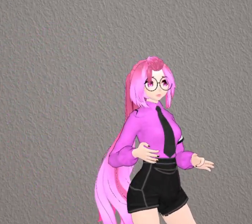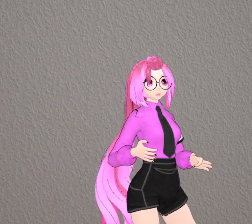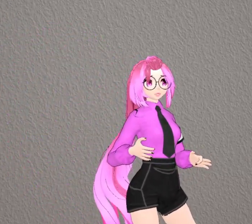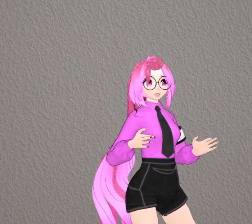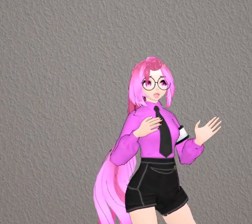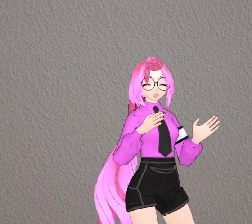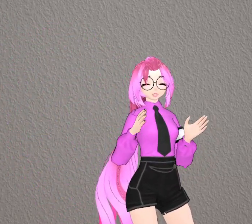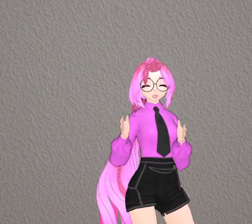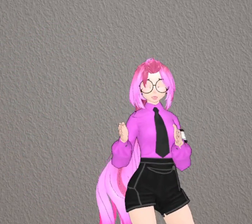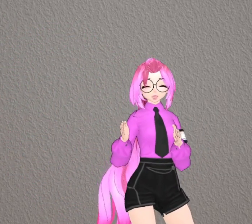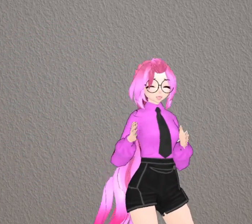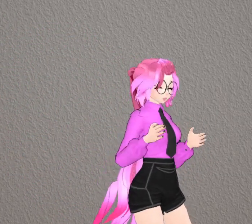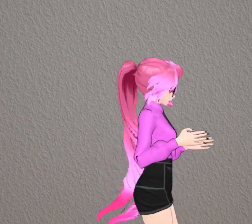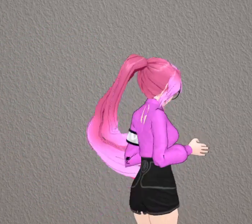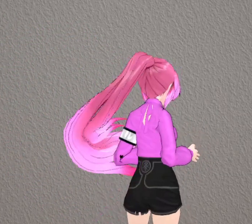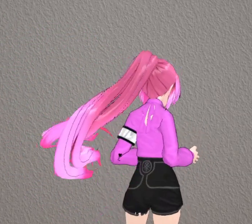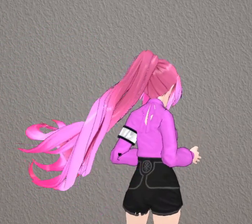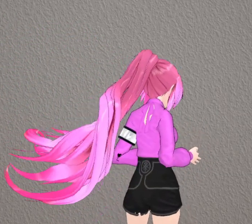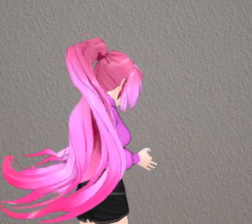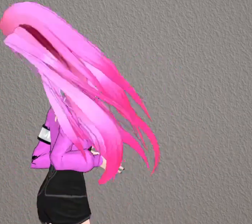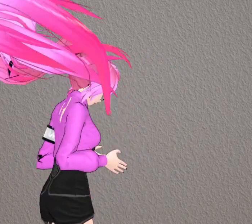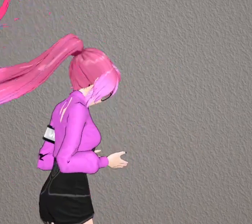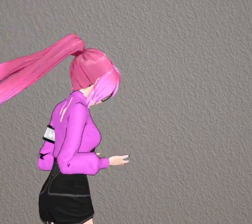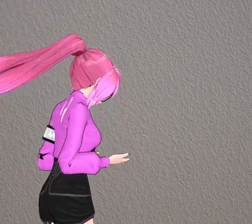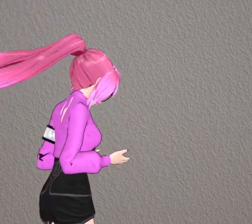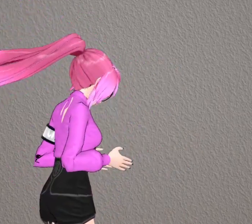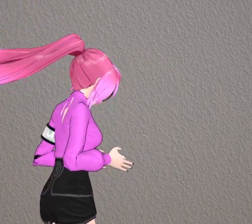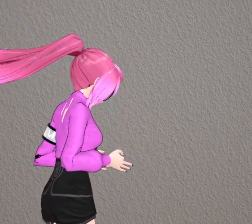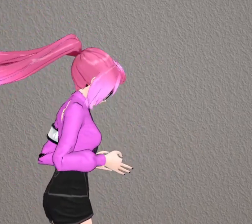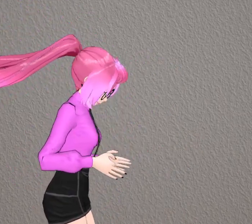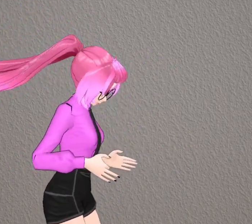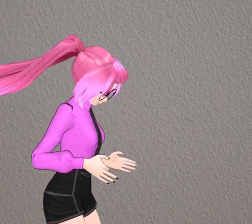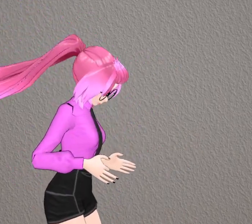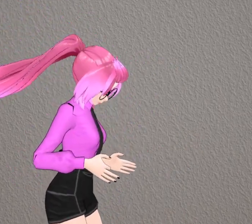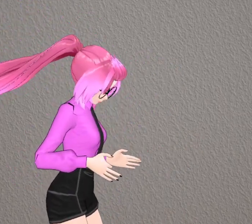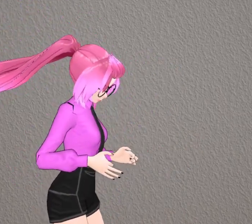It's just like as soon as I turn, it's just really bad.